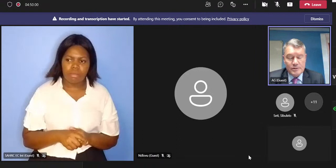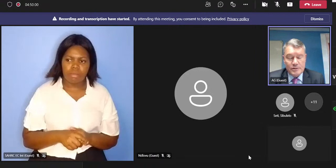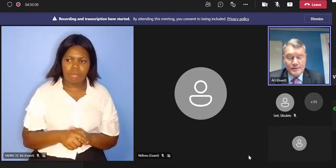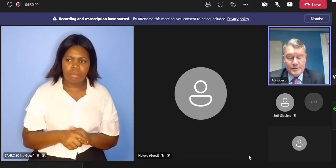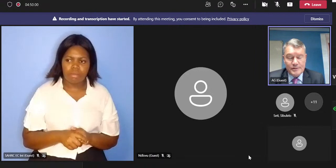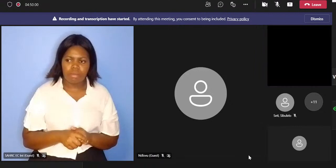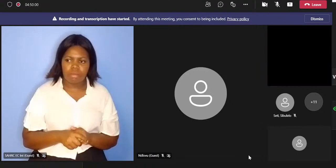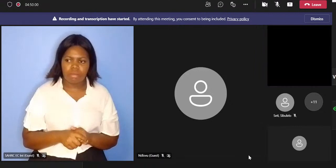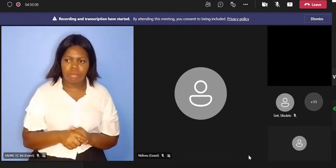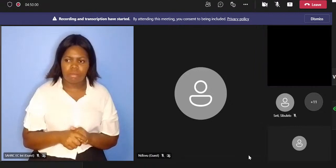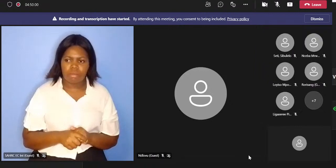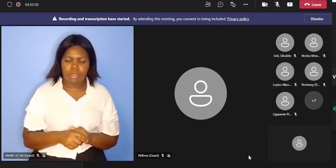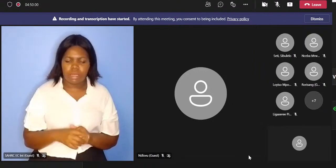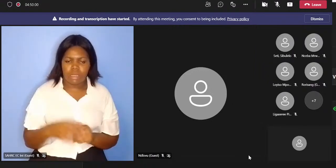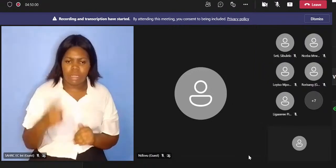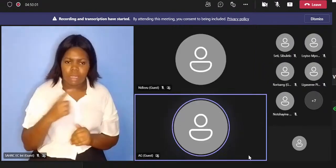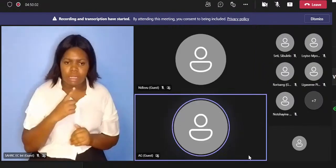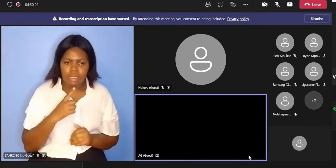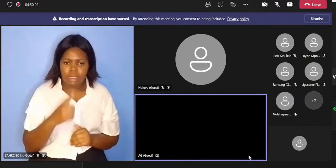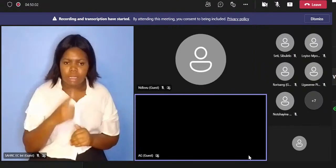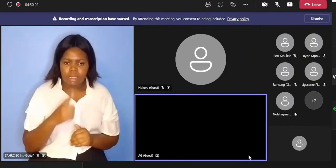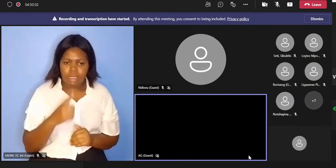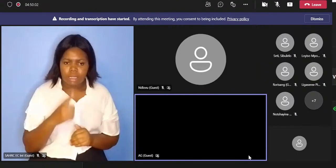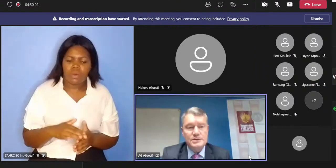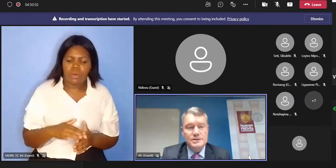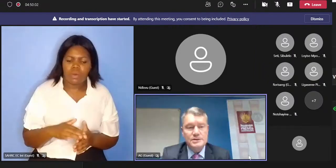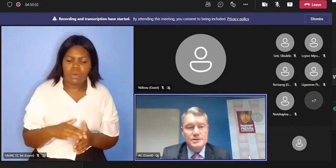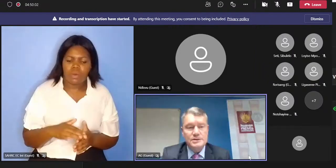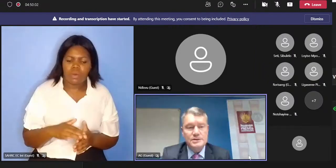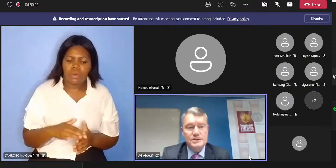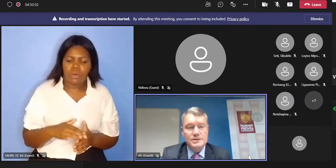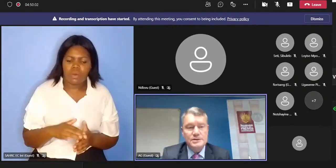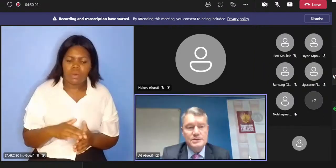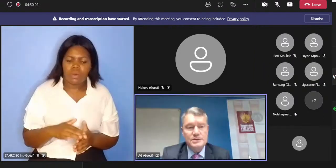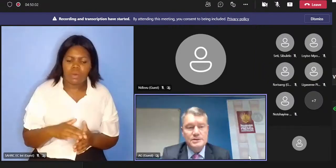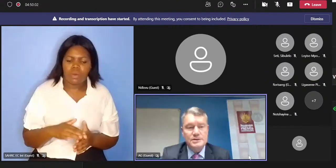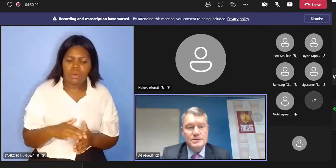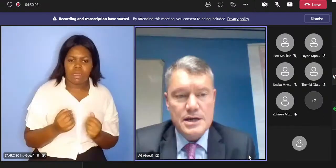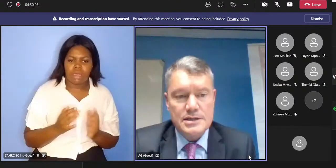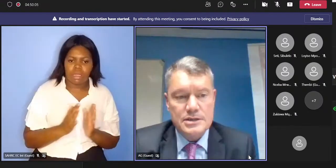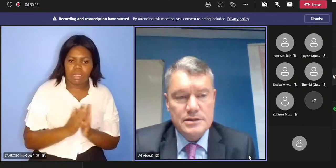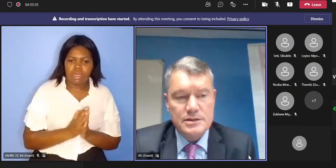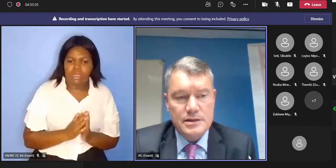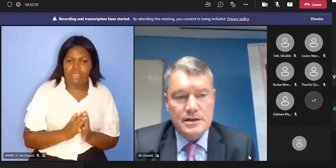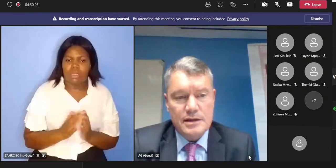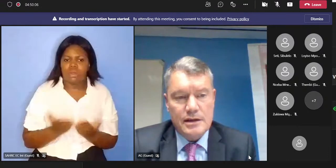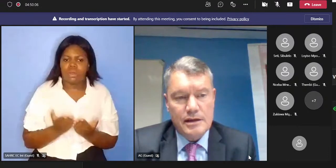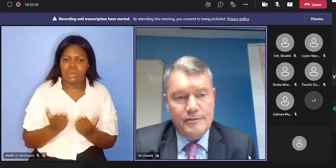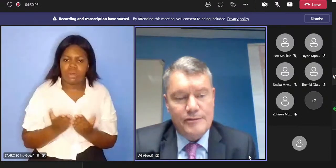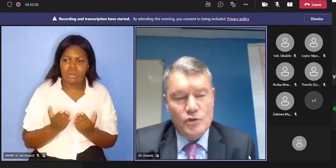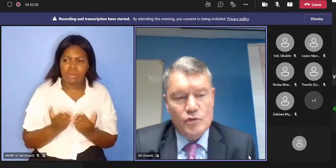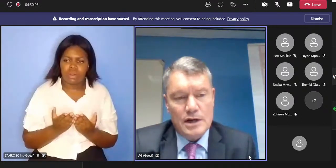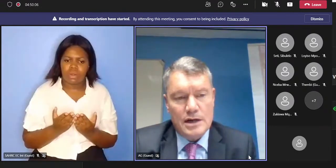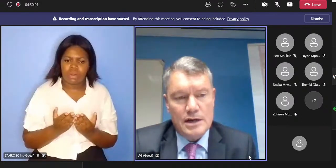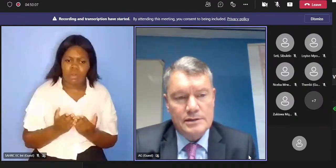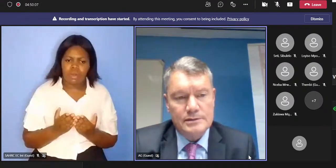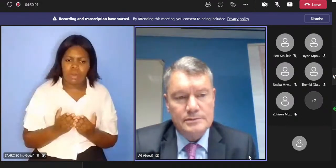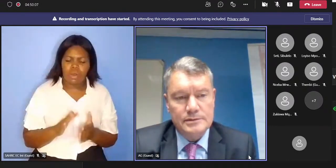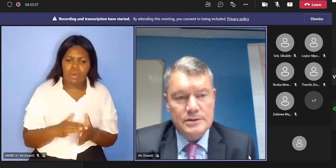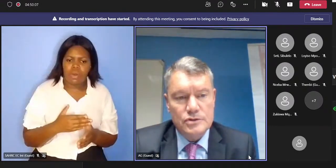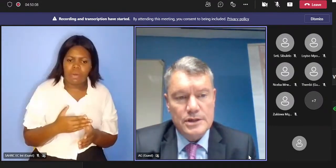example, you have a Christian school with an admissions policy that says that if you